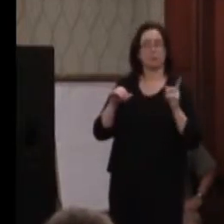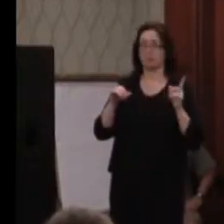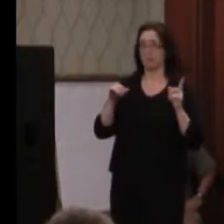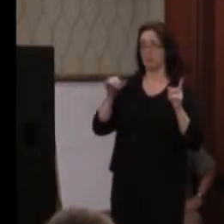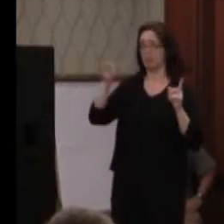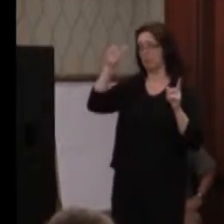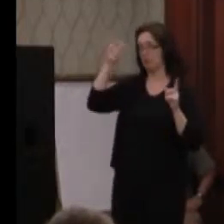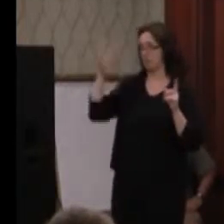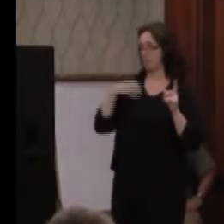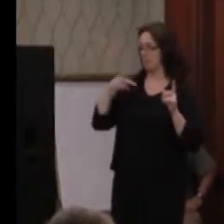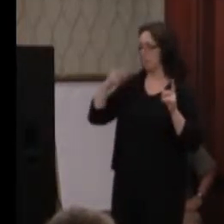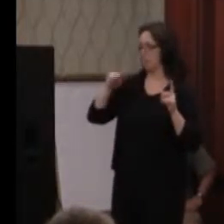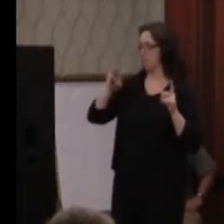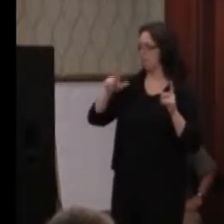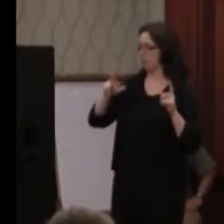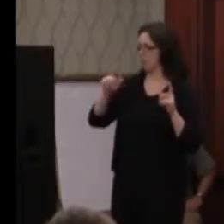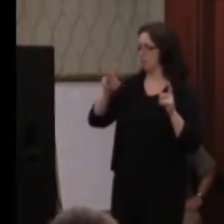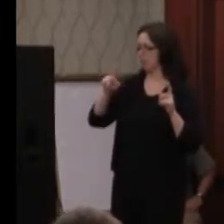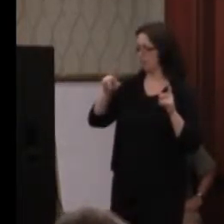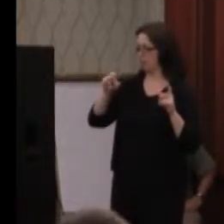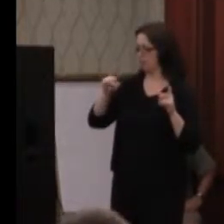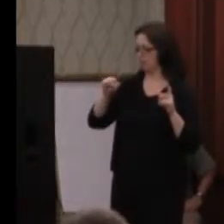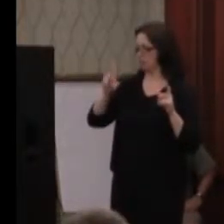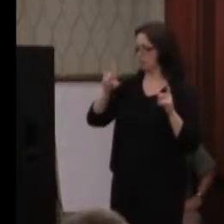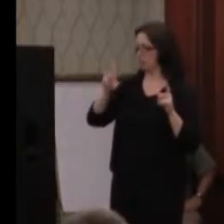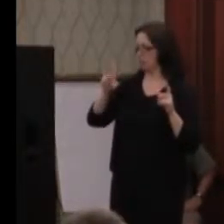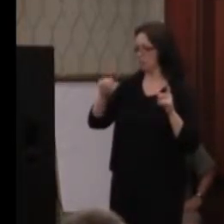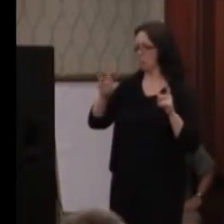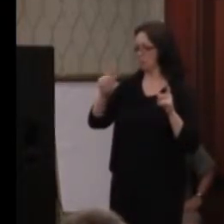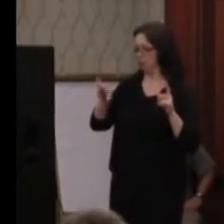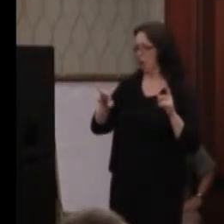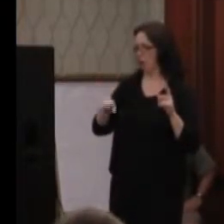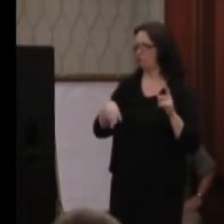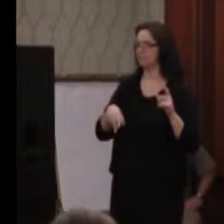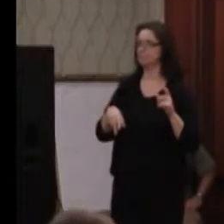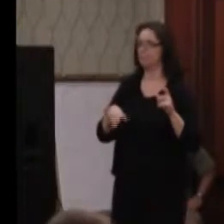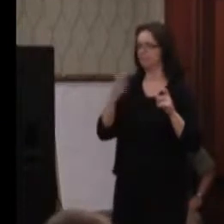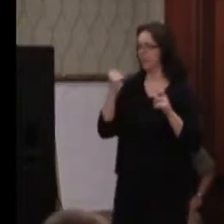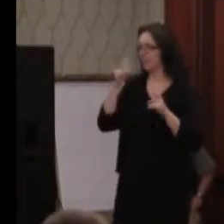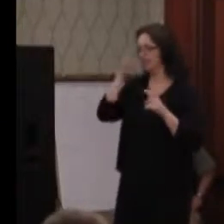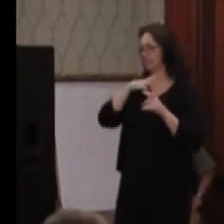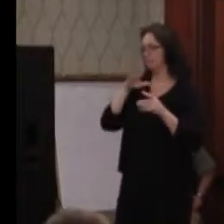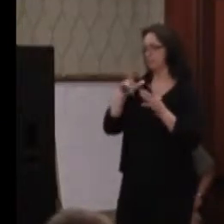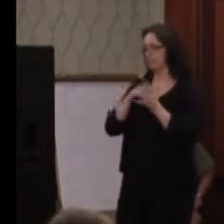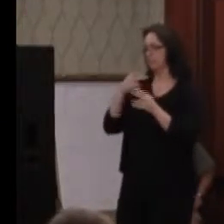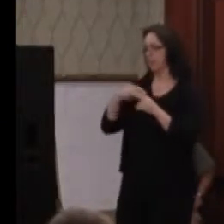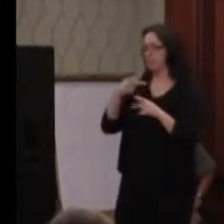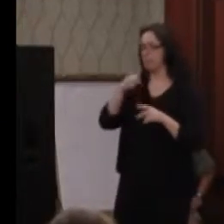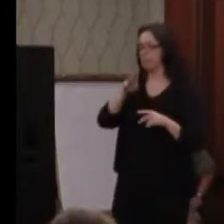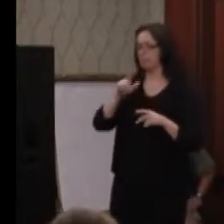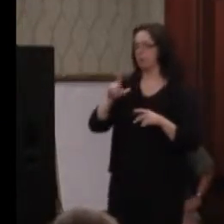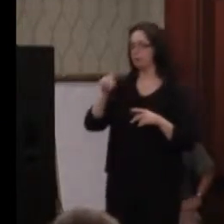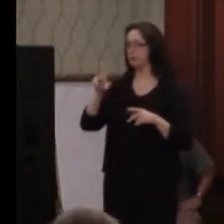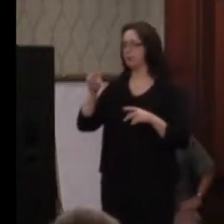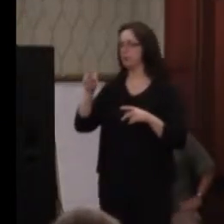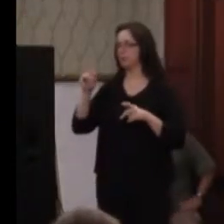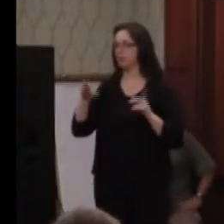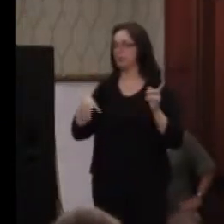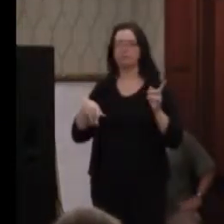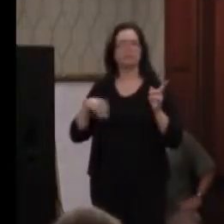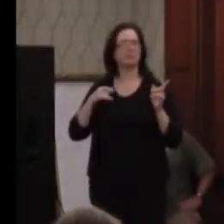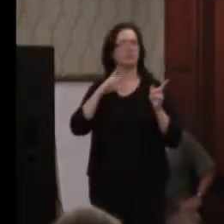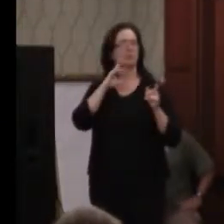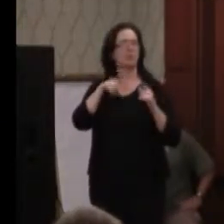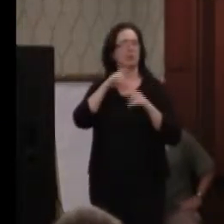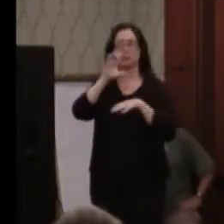works of Paul Laurence Dunbar when I was six and selected a poem for me to memorize. He put me on what we call the church banquet